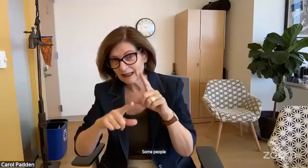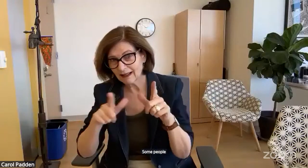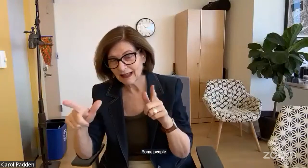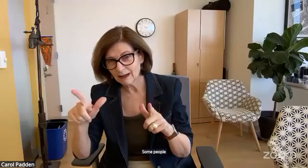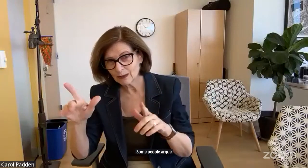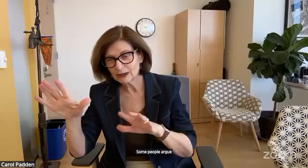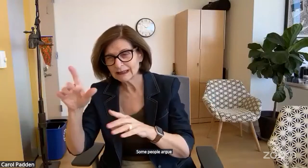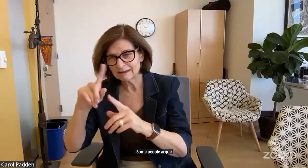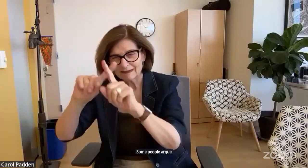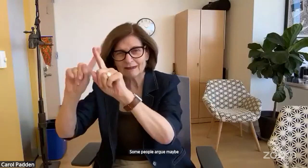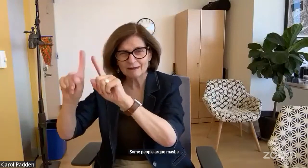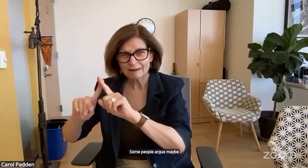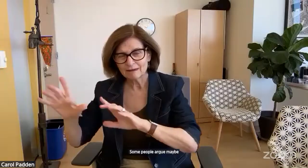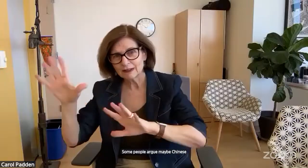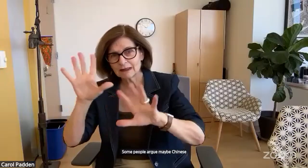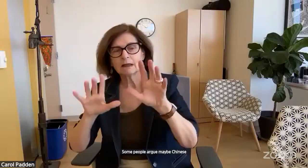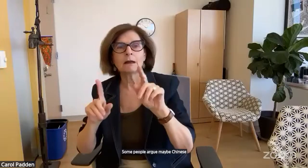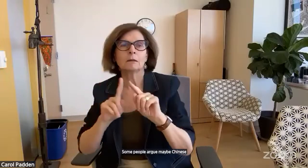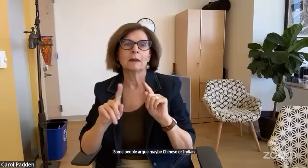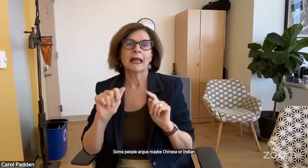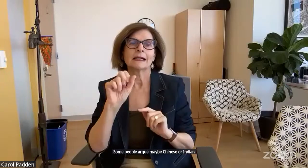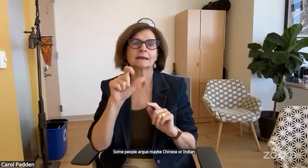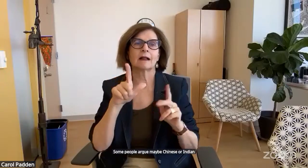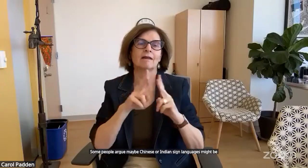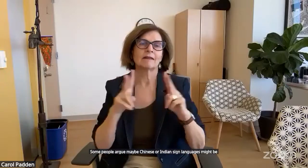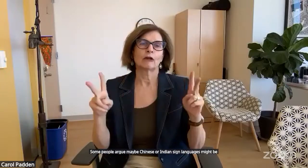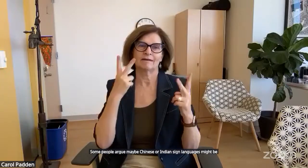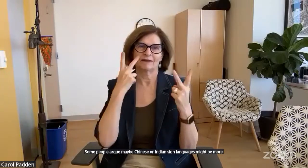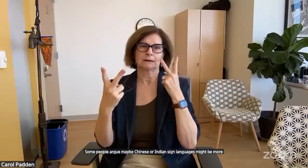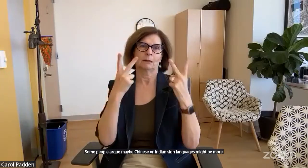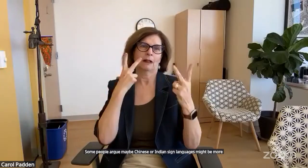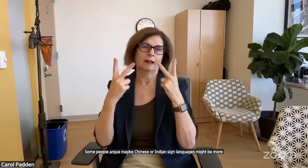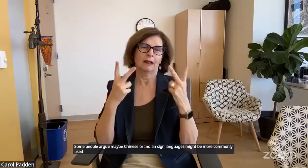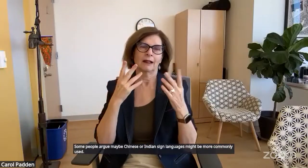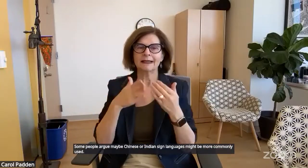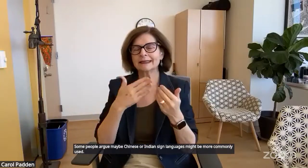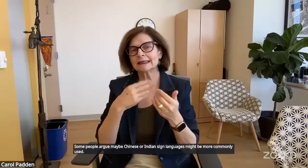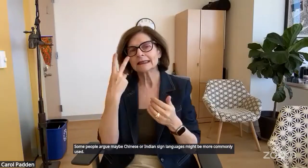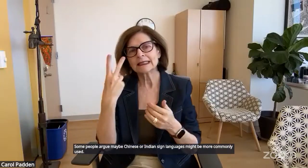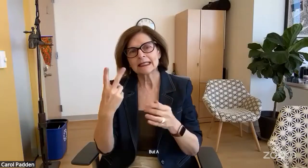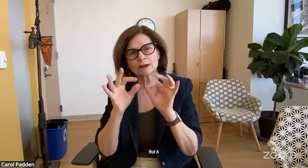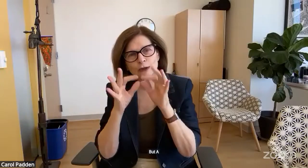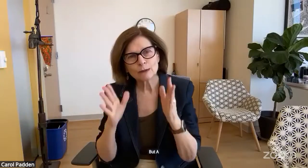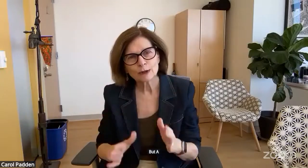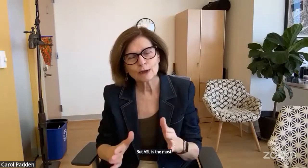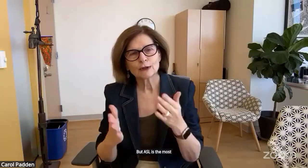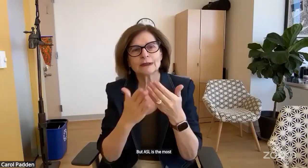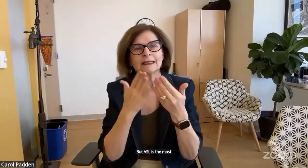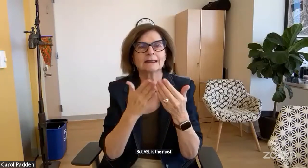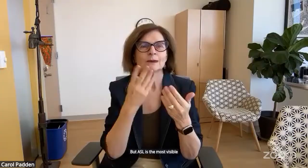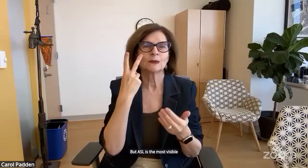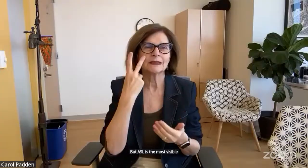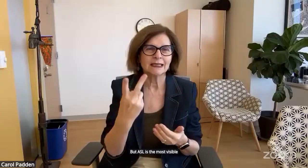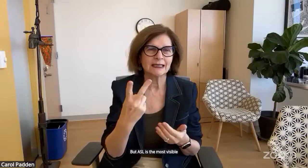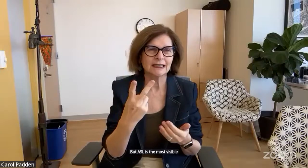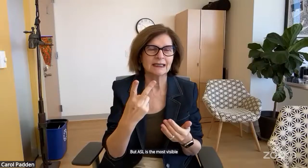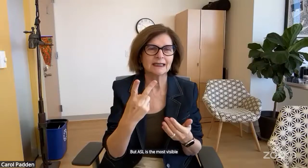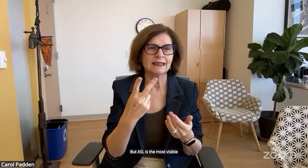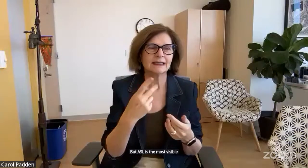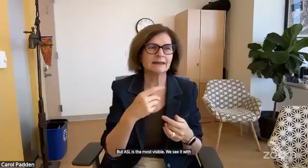maybe Chinese or Indian sign languages might be more commonly used, but ASL is the most visible. We see it with interpreters,